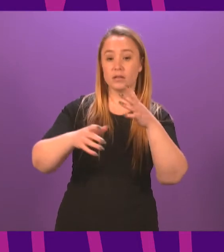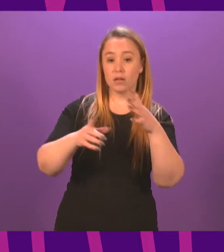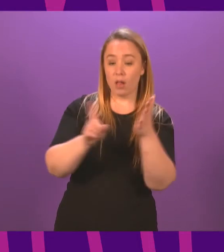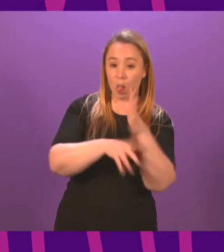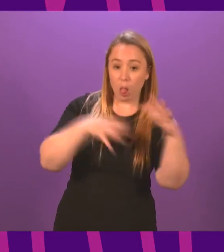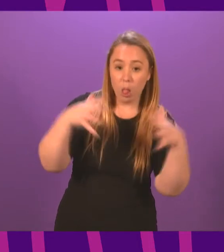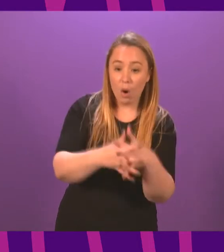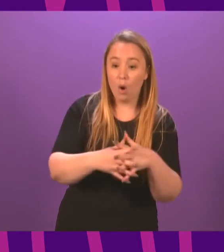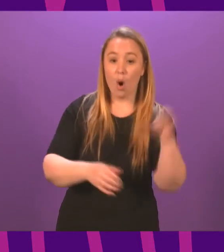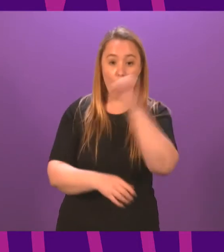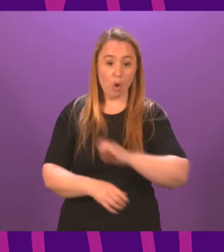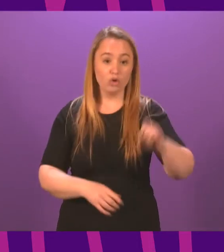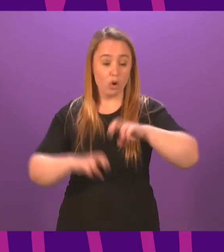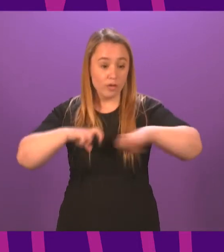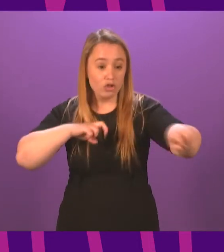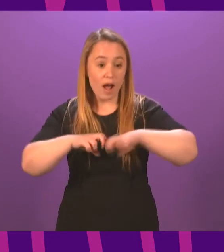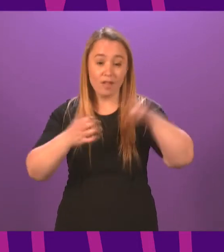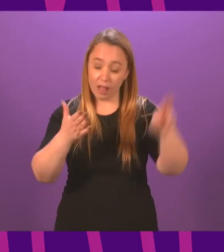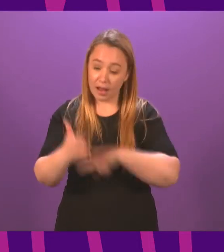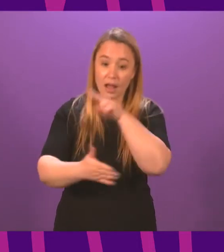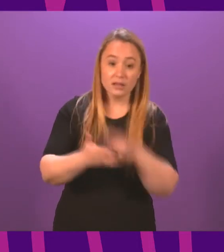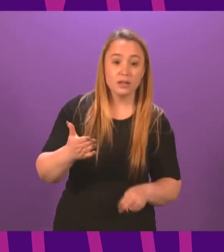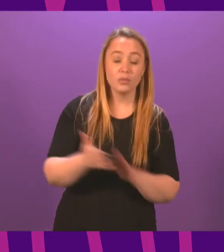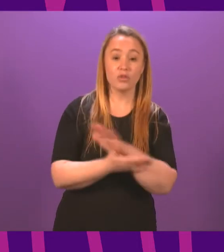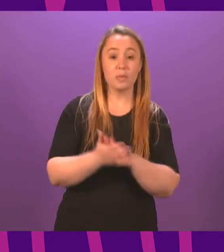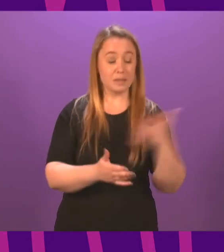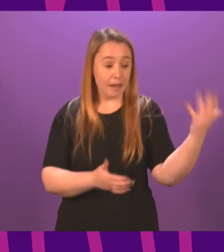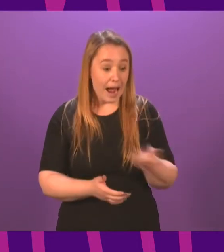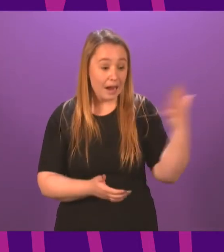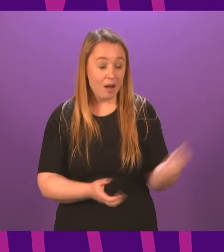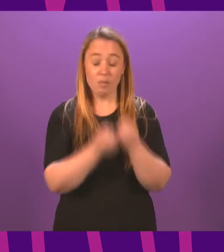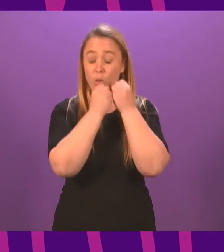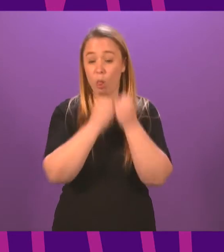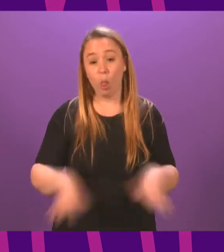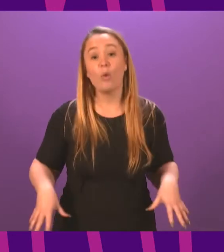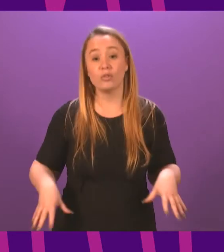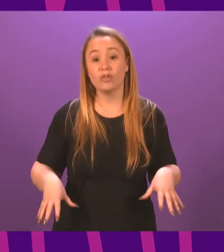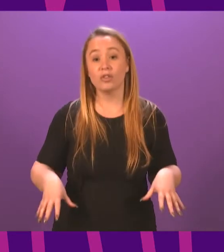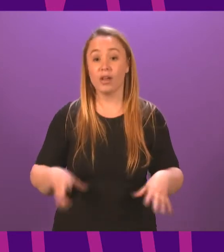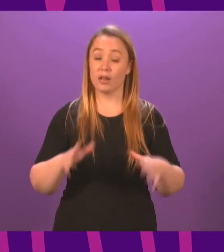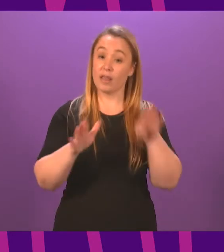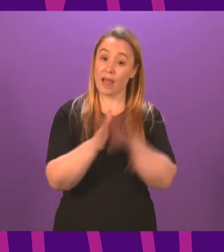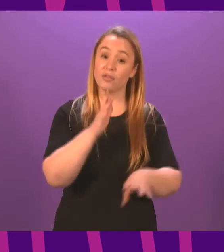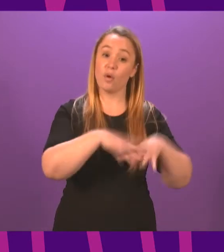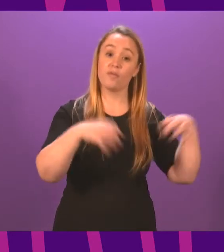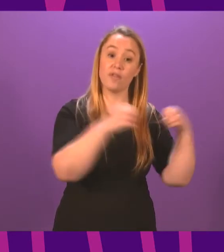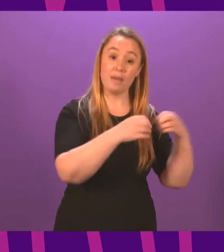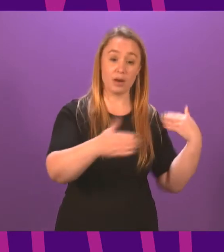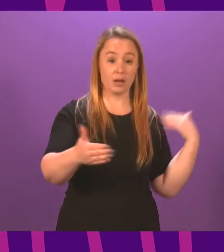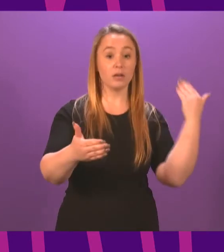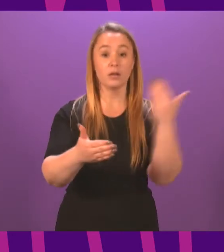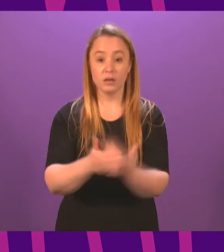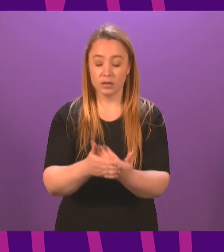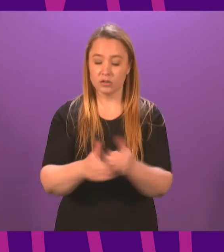October travel. This basically lost us any income we may have had this year from February. So my next call